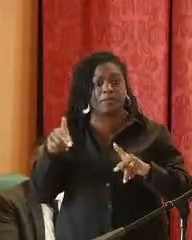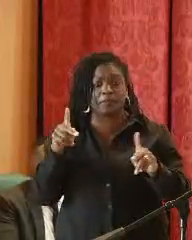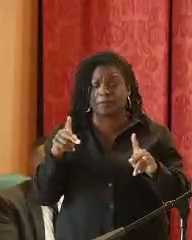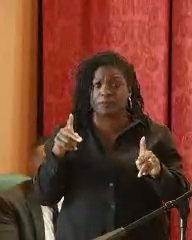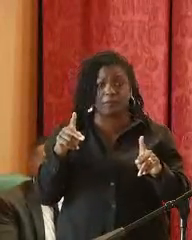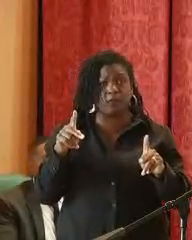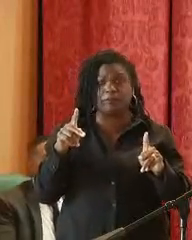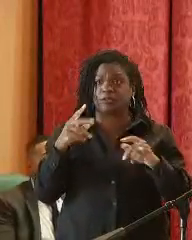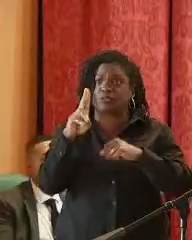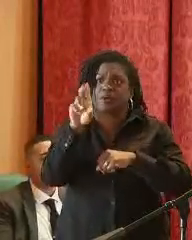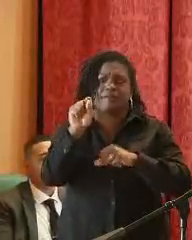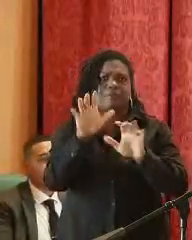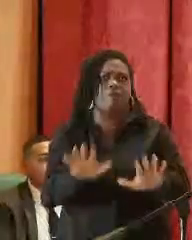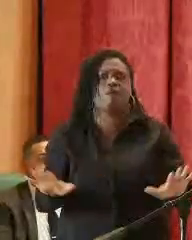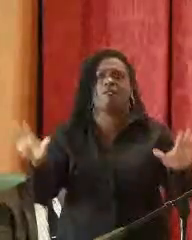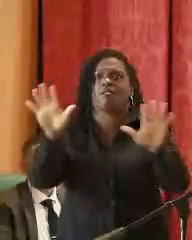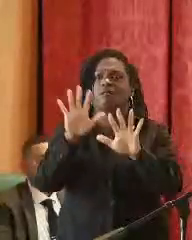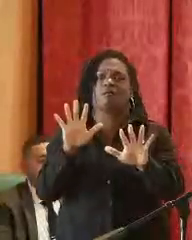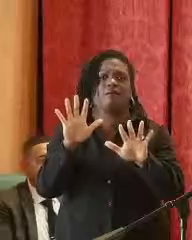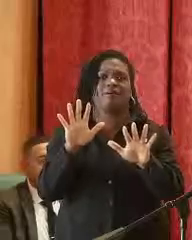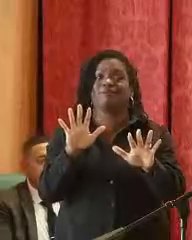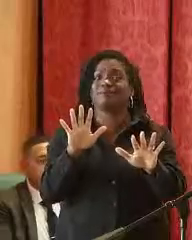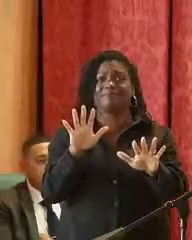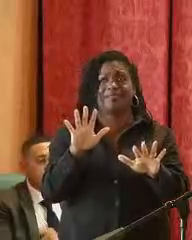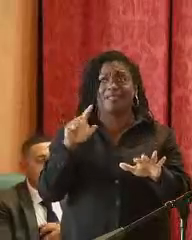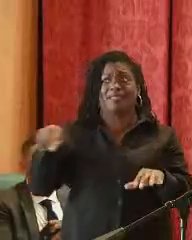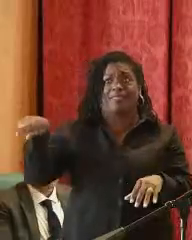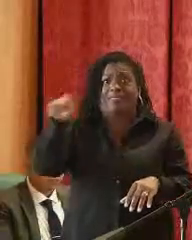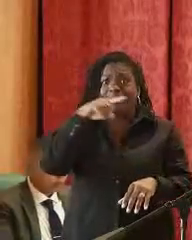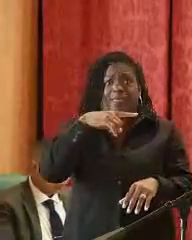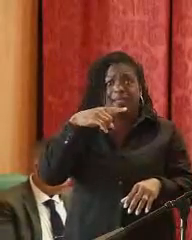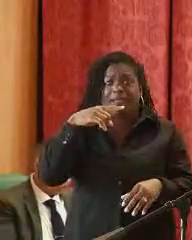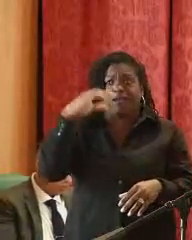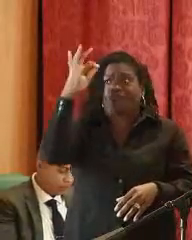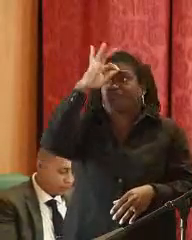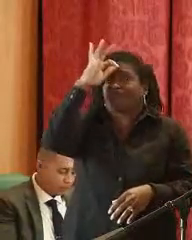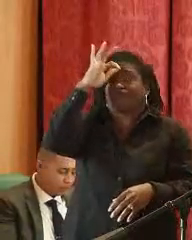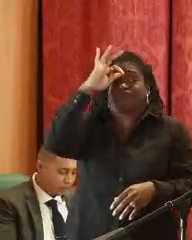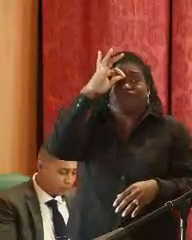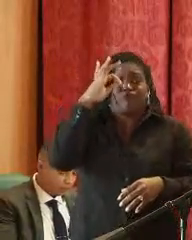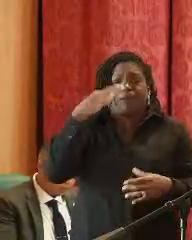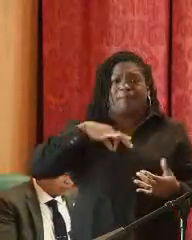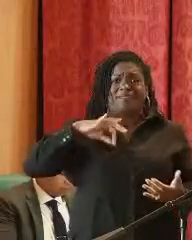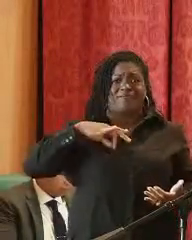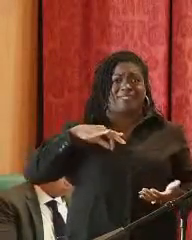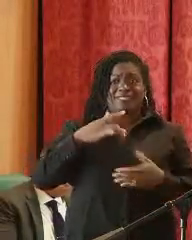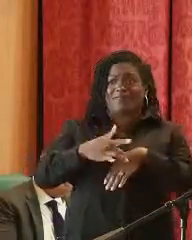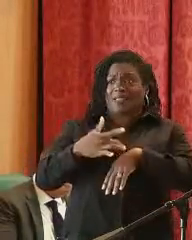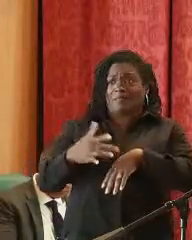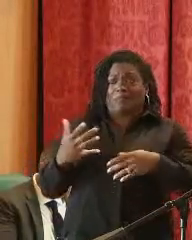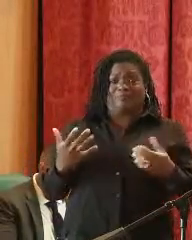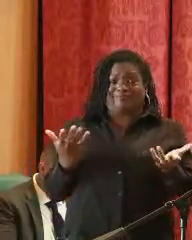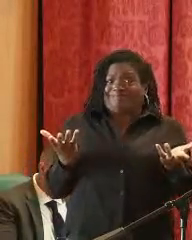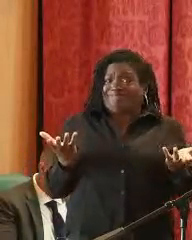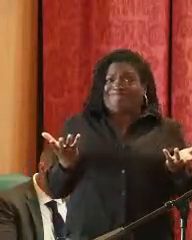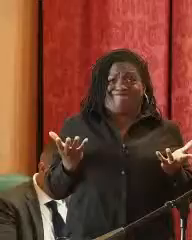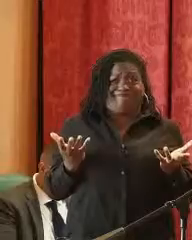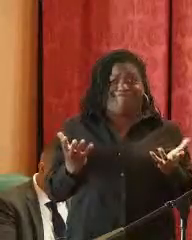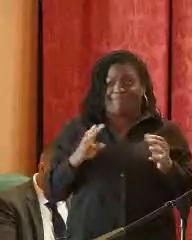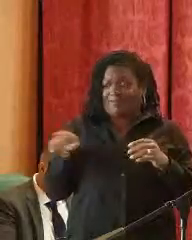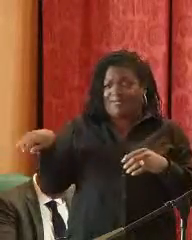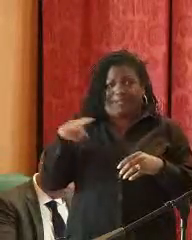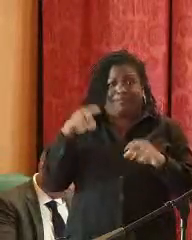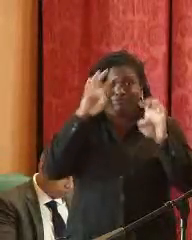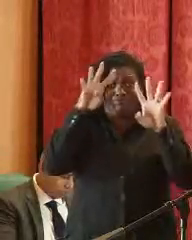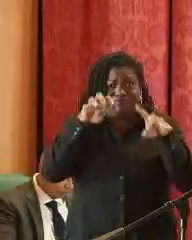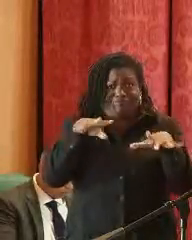know what benefits they're eligible for. And that's our job at the Louisiana Department of Veterans Affairs, to